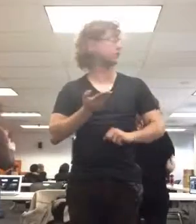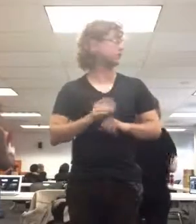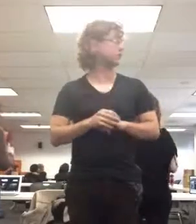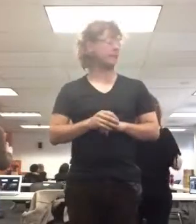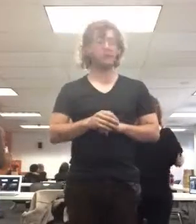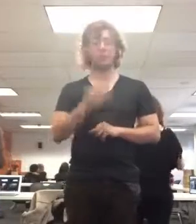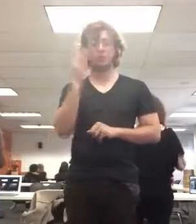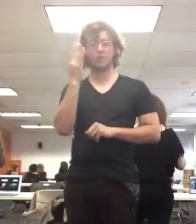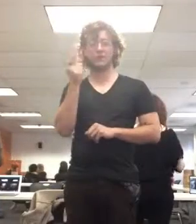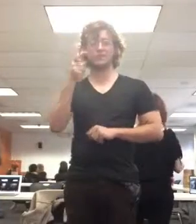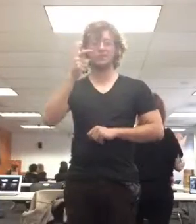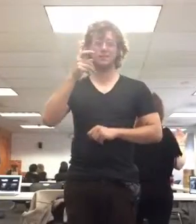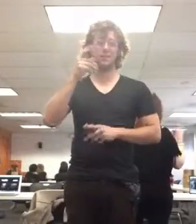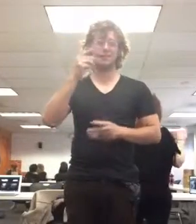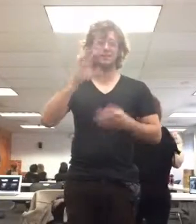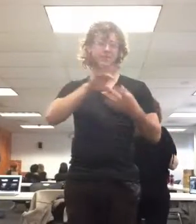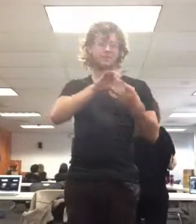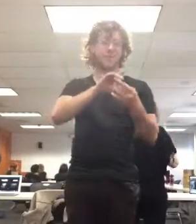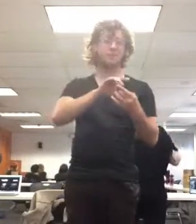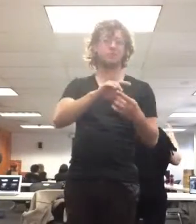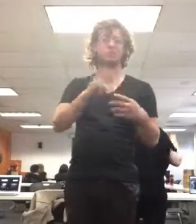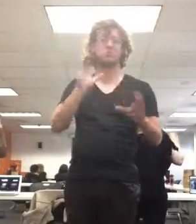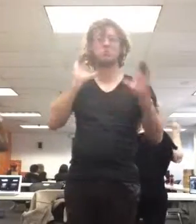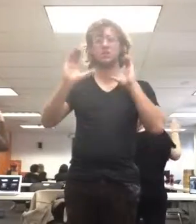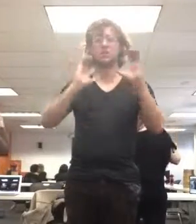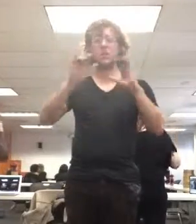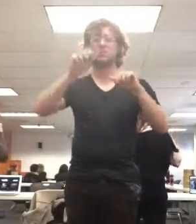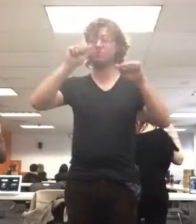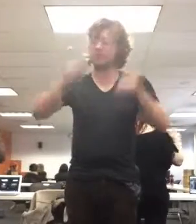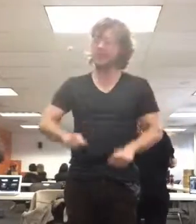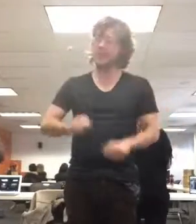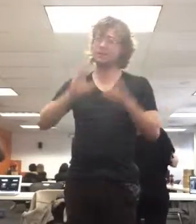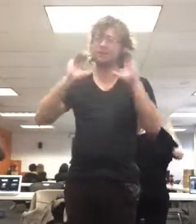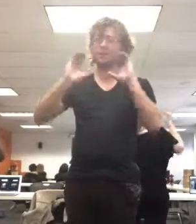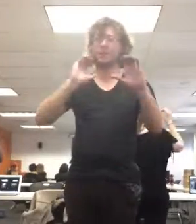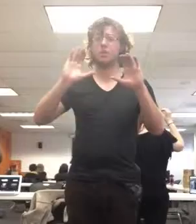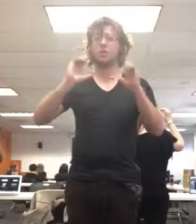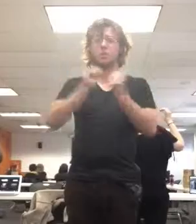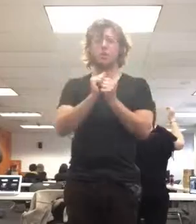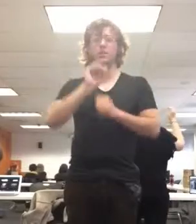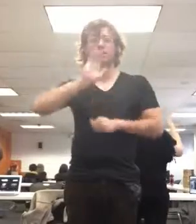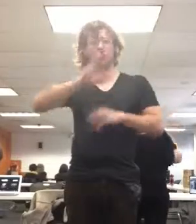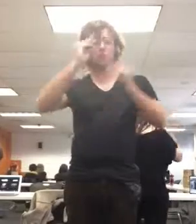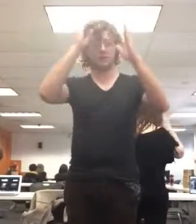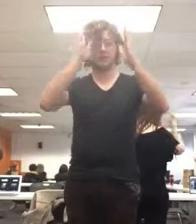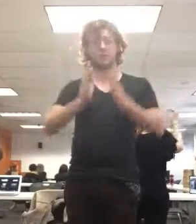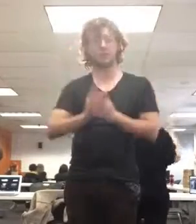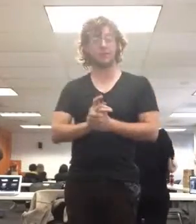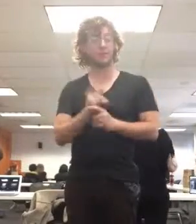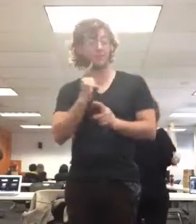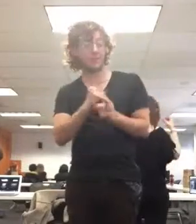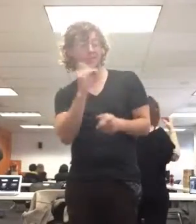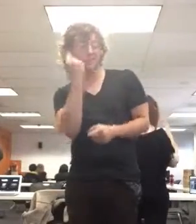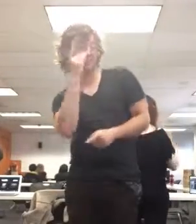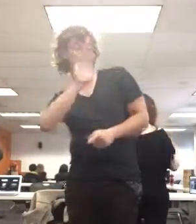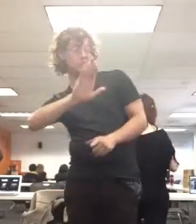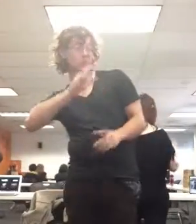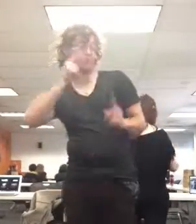about communication. And you can communicate with your deaf instructors and they understand you and your point. So they don't